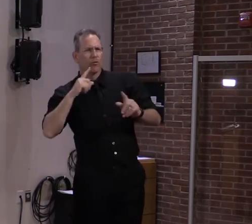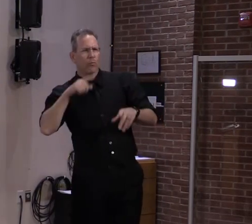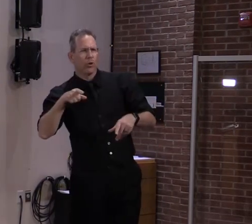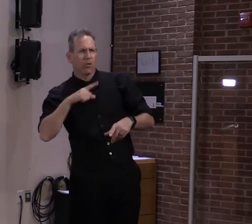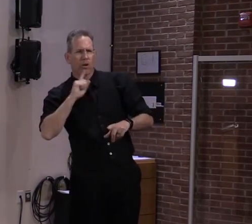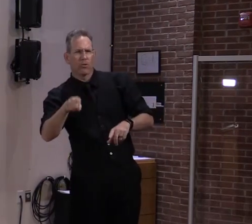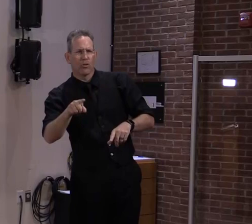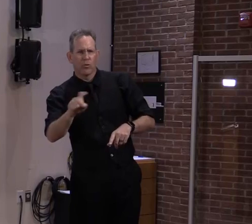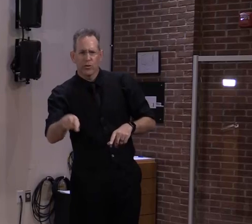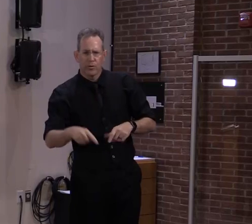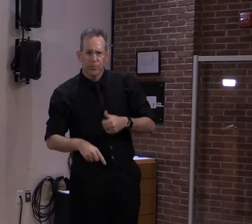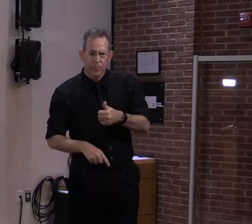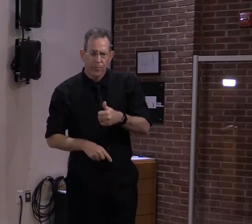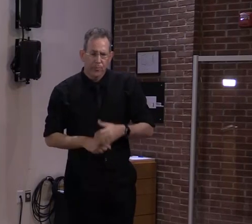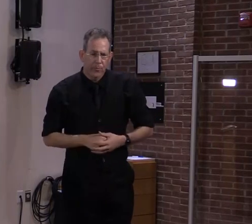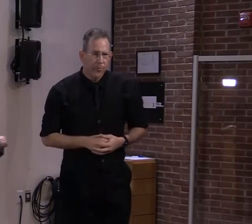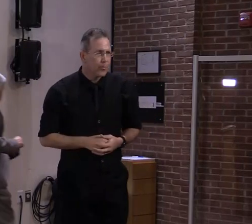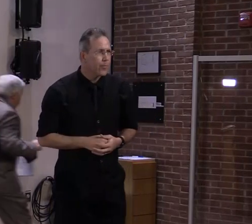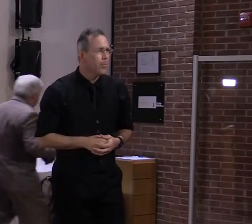Lisa Loomis, the Valley Reporter.